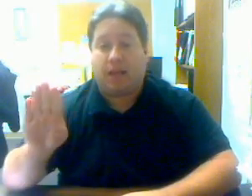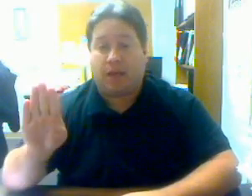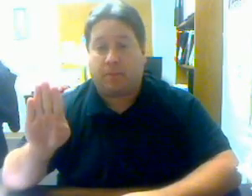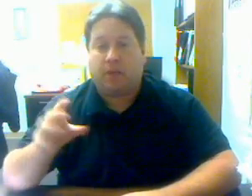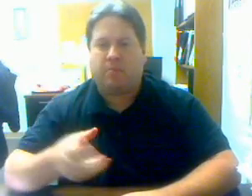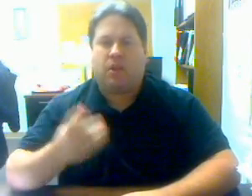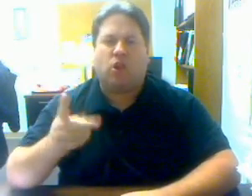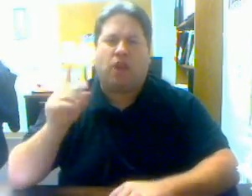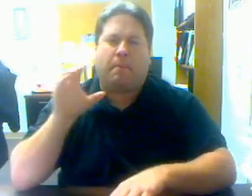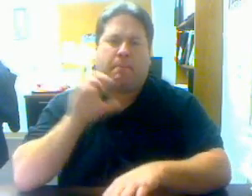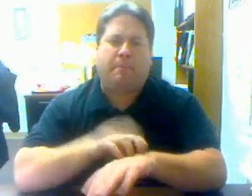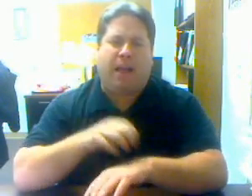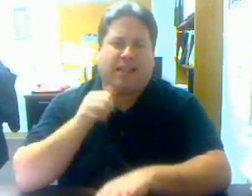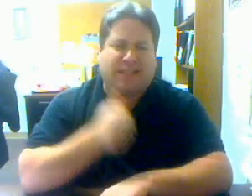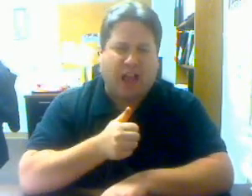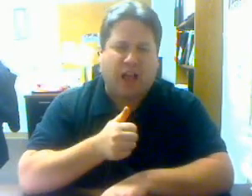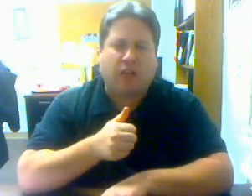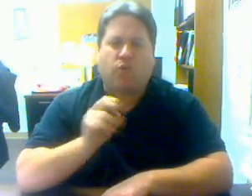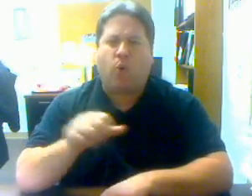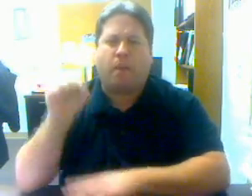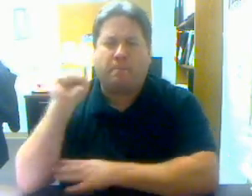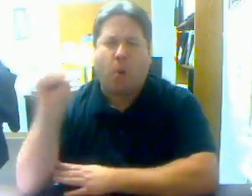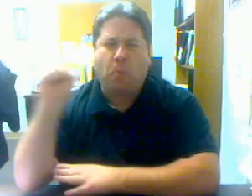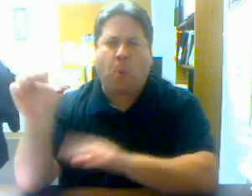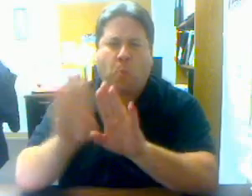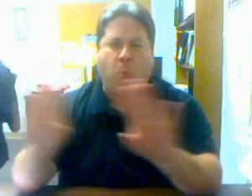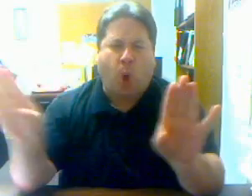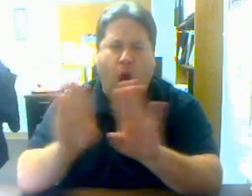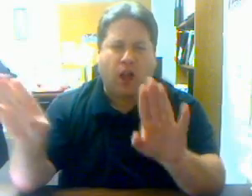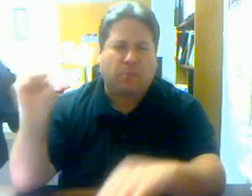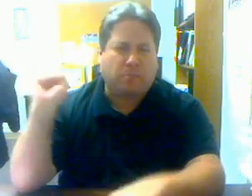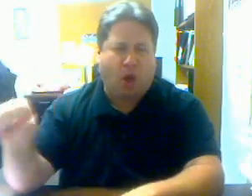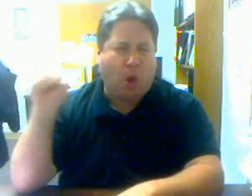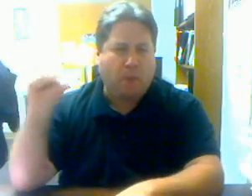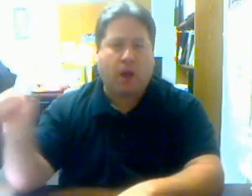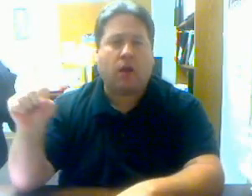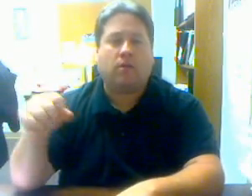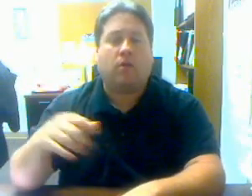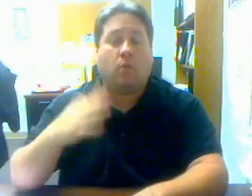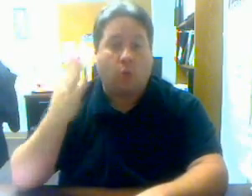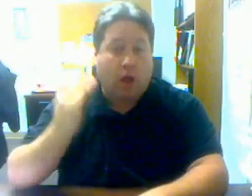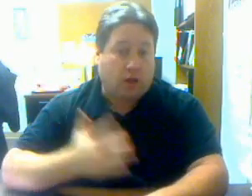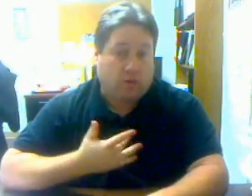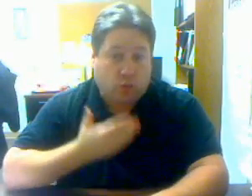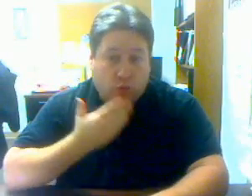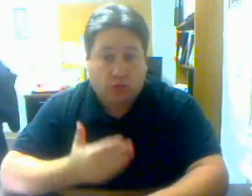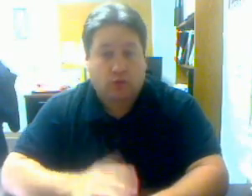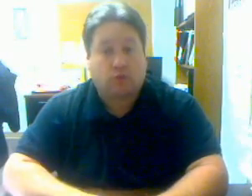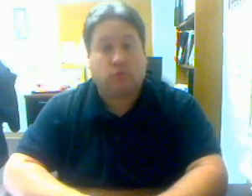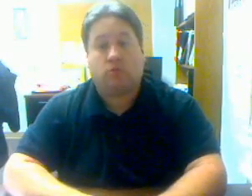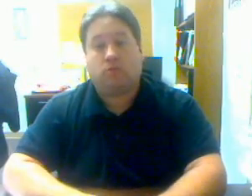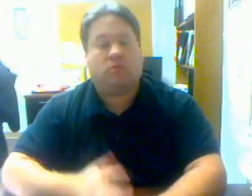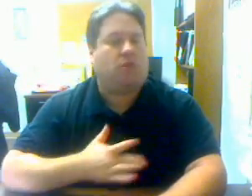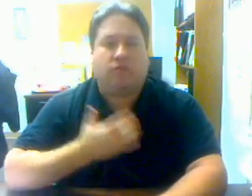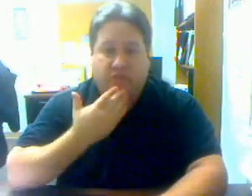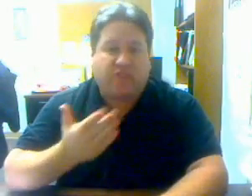themselves or they might hit their head on the wall. It could be just for that sensation that it causes, especially for the senses adult and